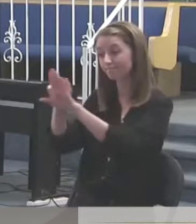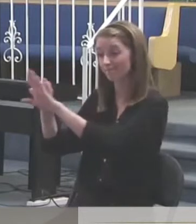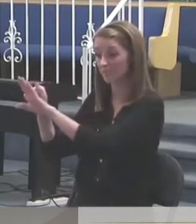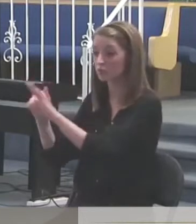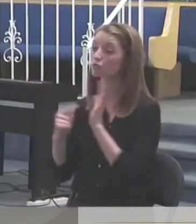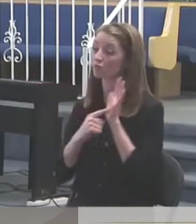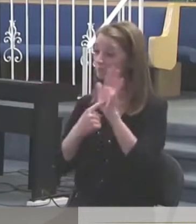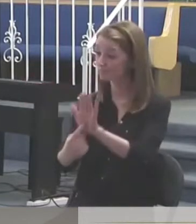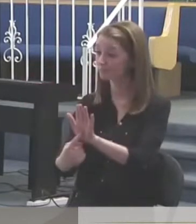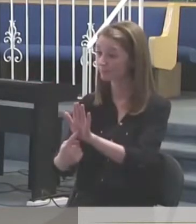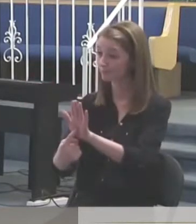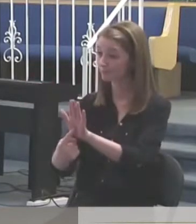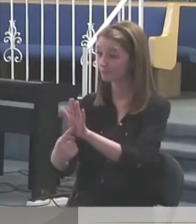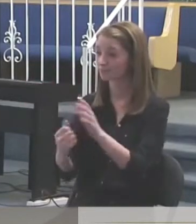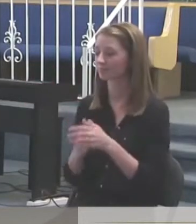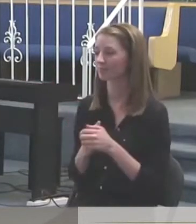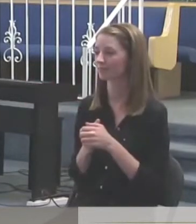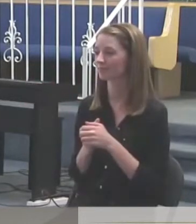show you how to do it.